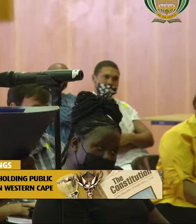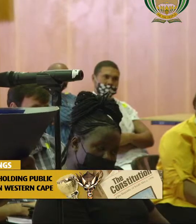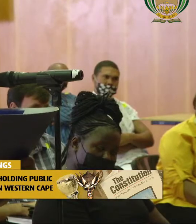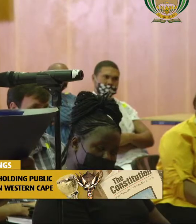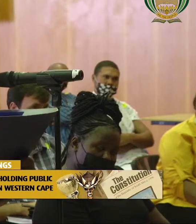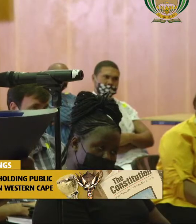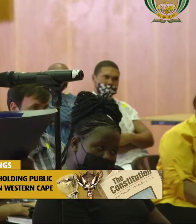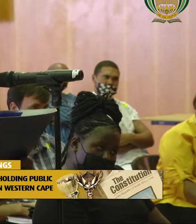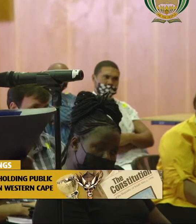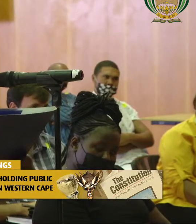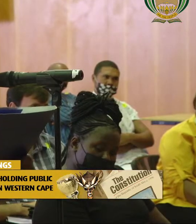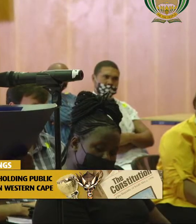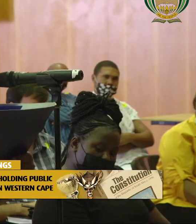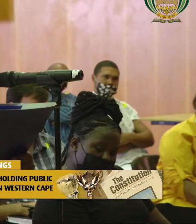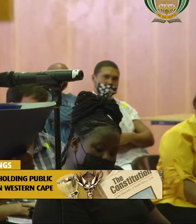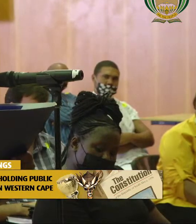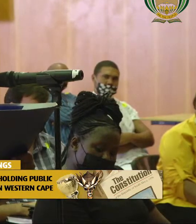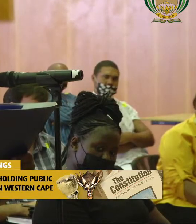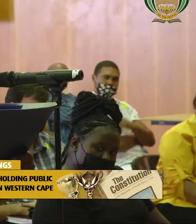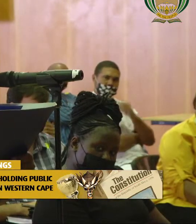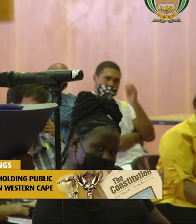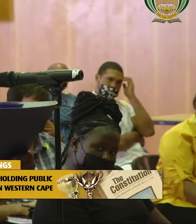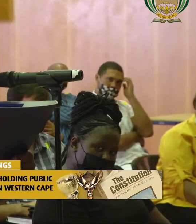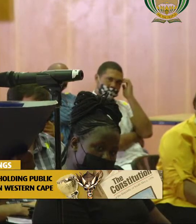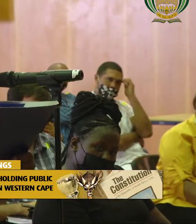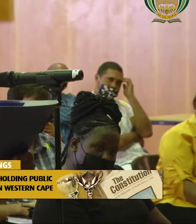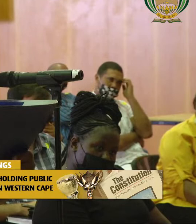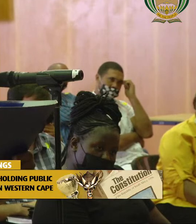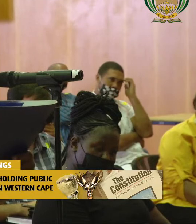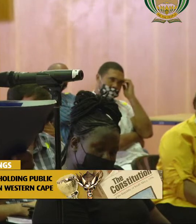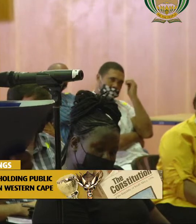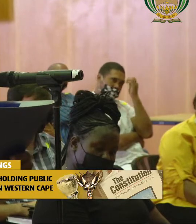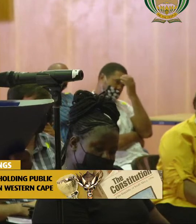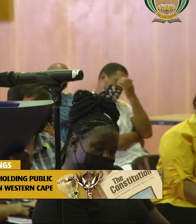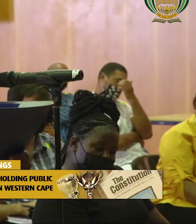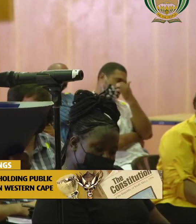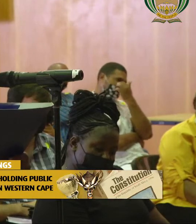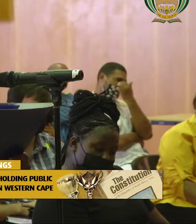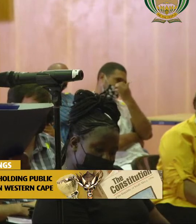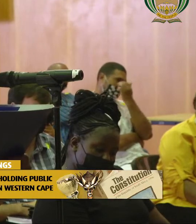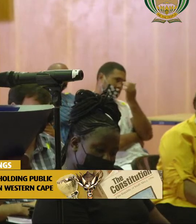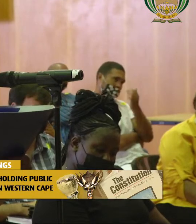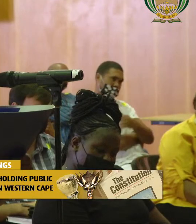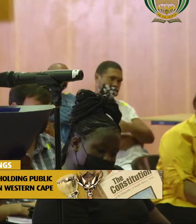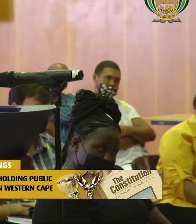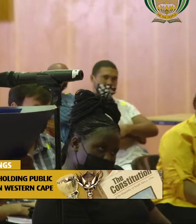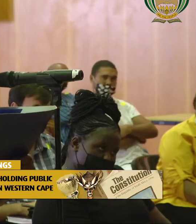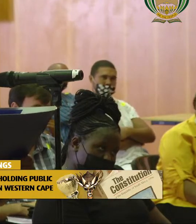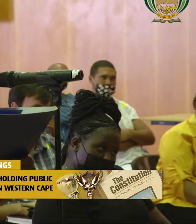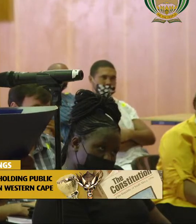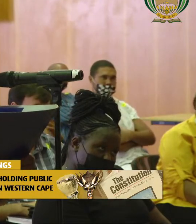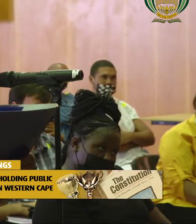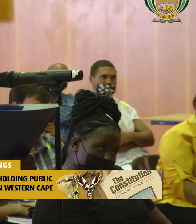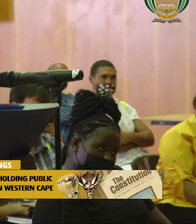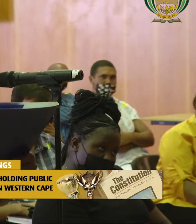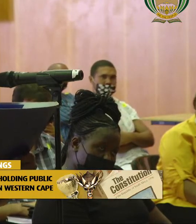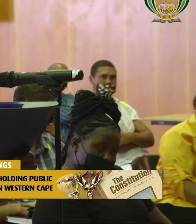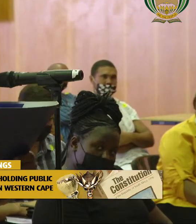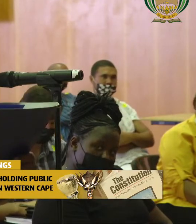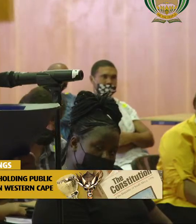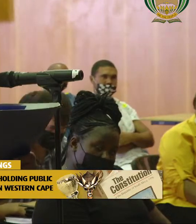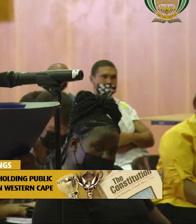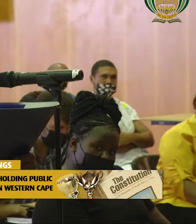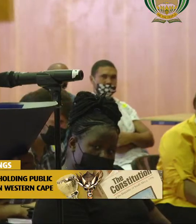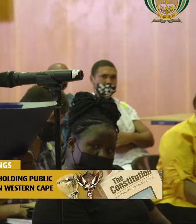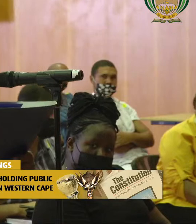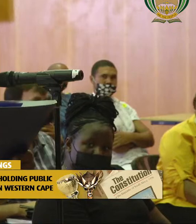individuals. They will therefore be required to register a political party. We want to